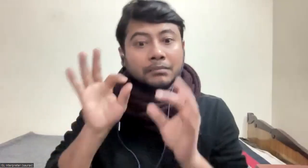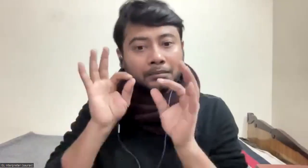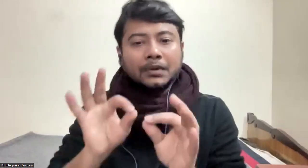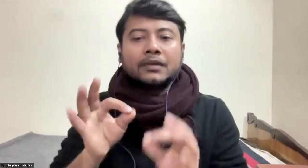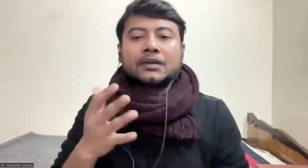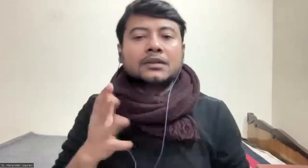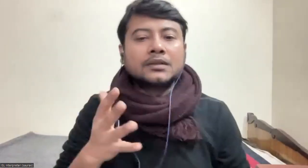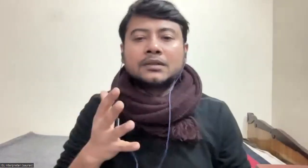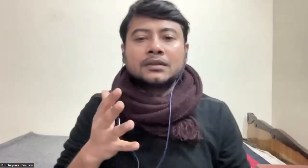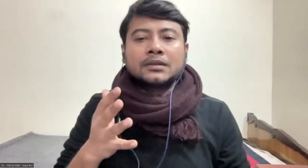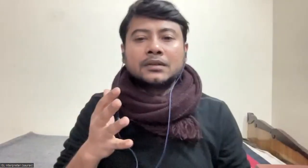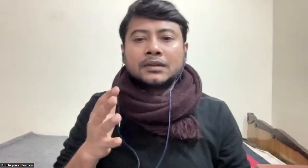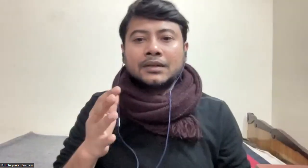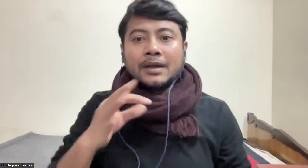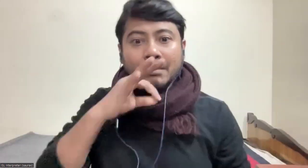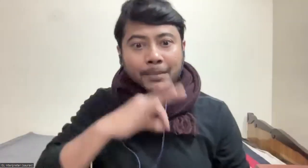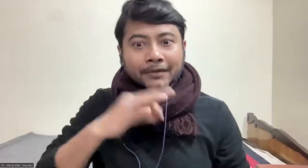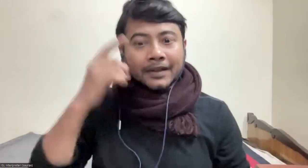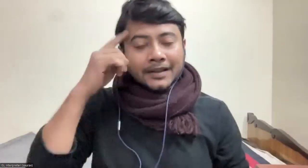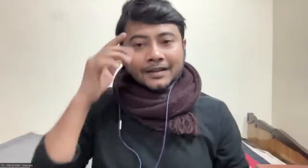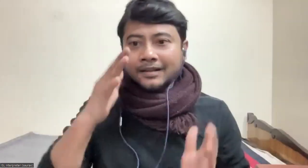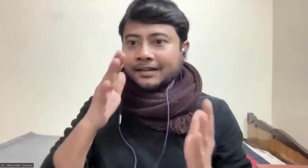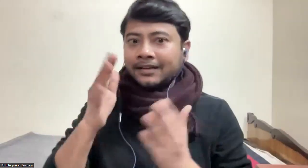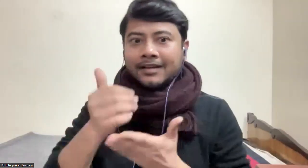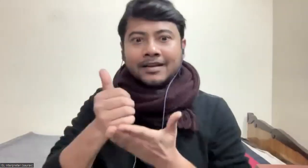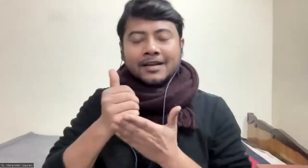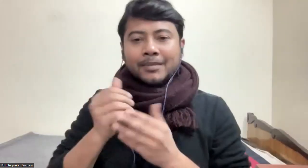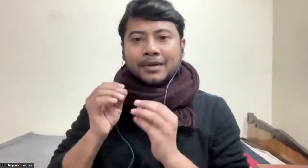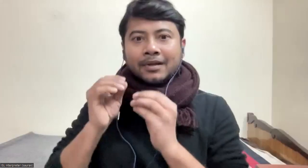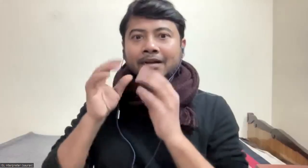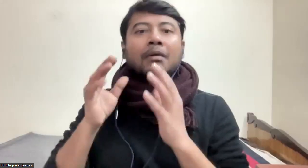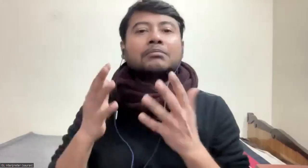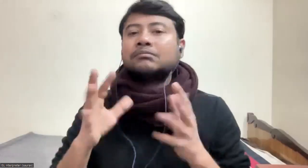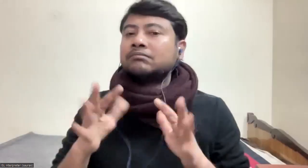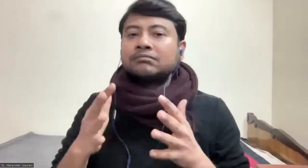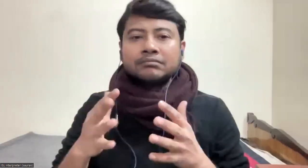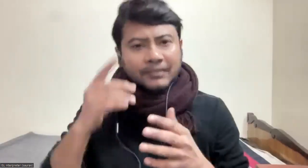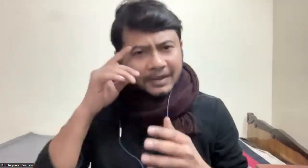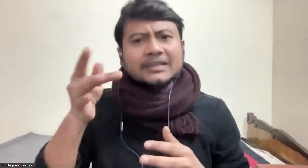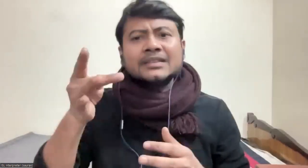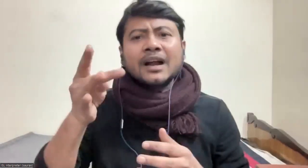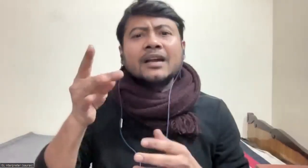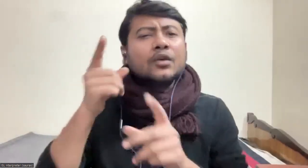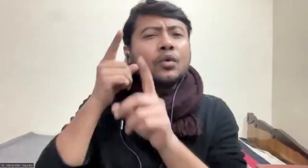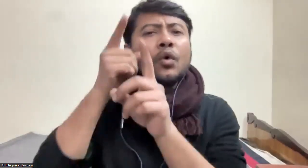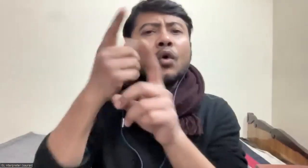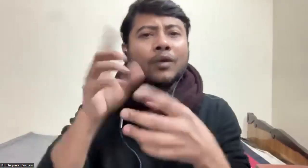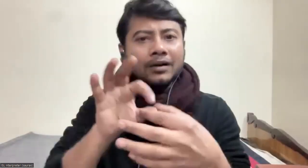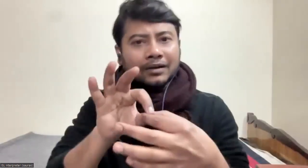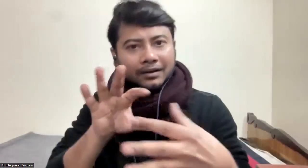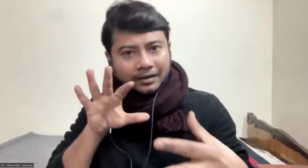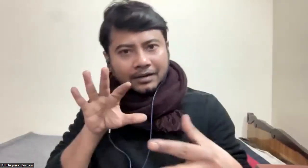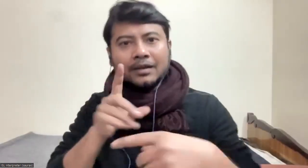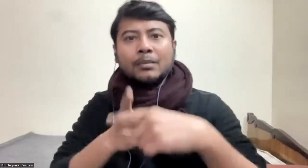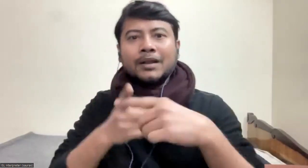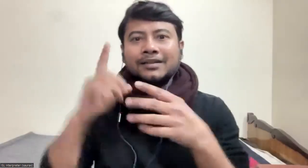have the effect. Like I discussed the effect, why we are chanting, what is the purpose. So we will not achieve that purpose